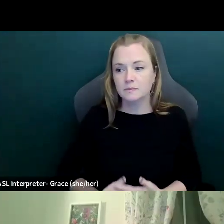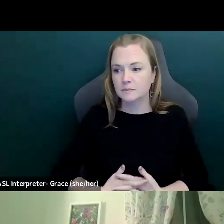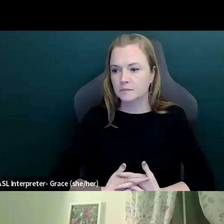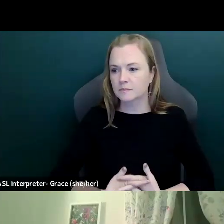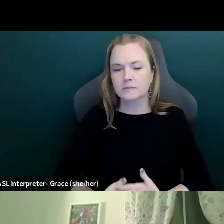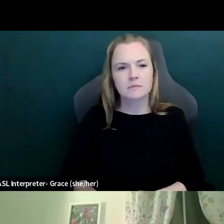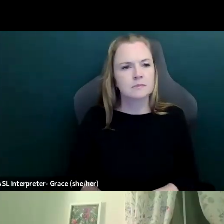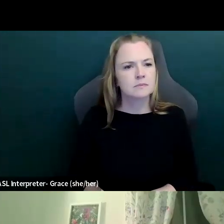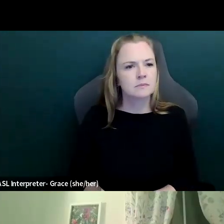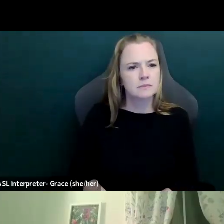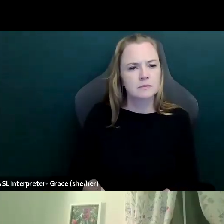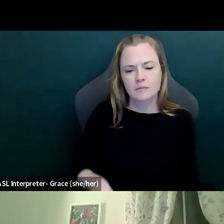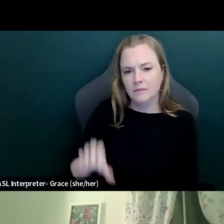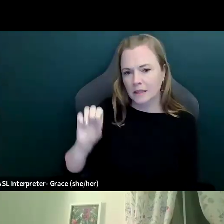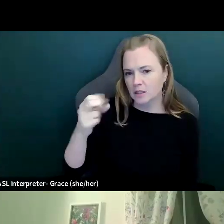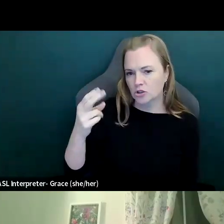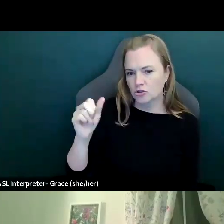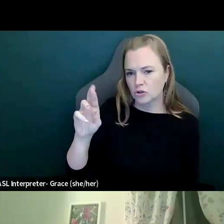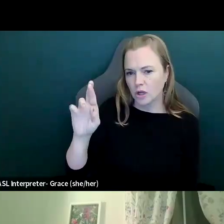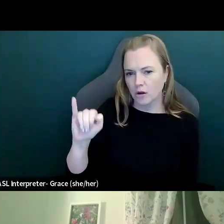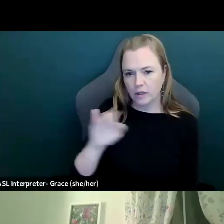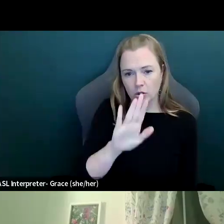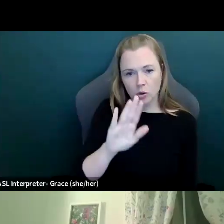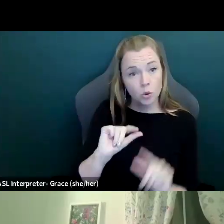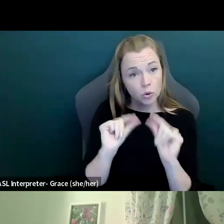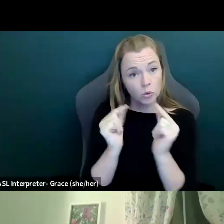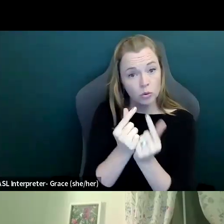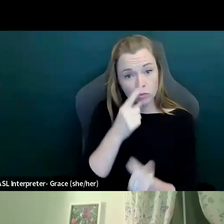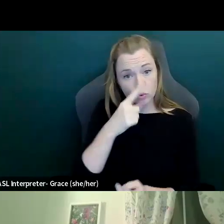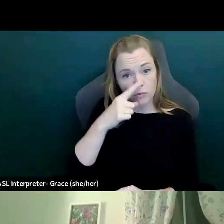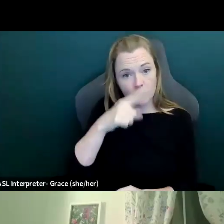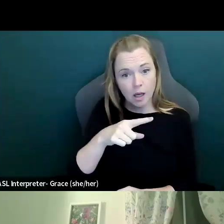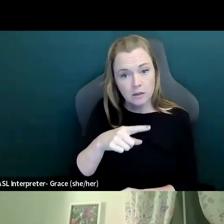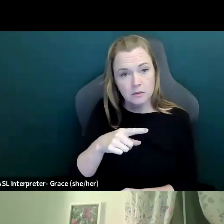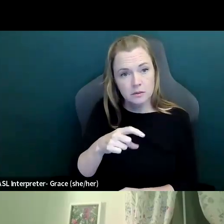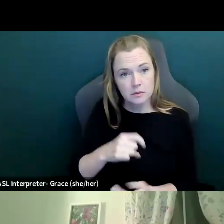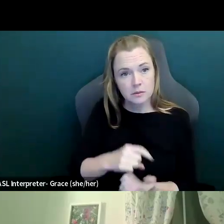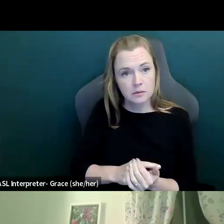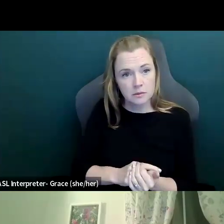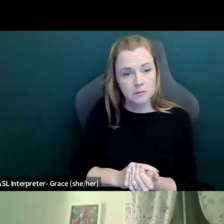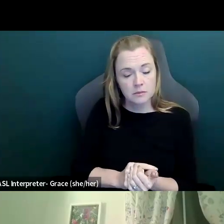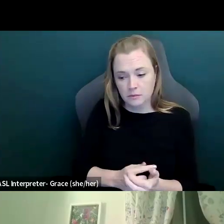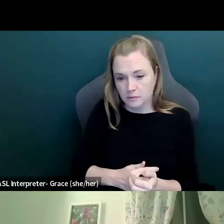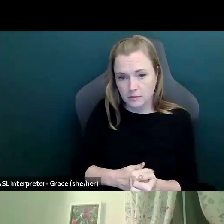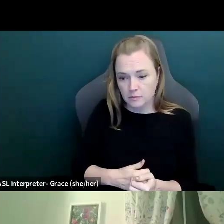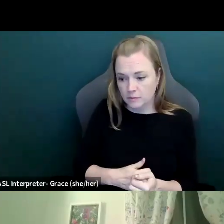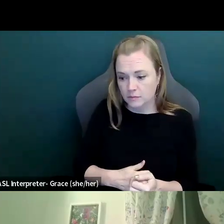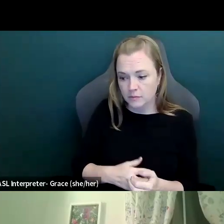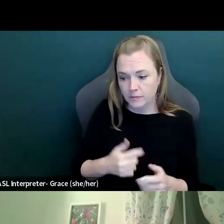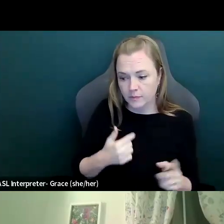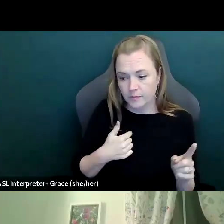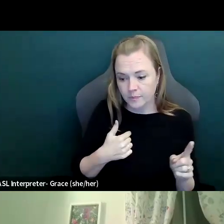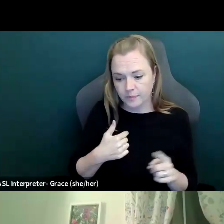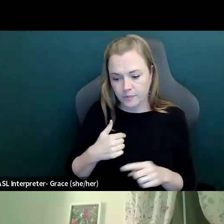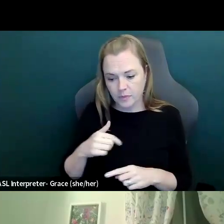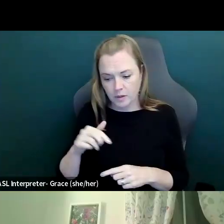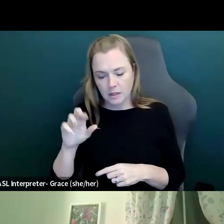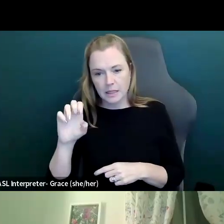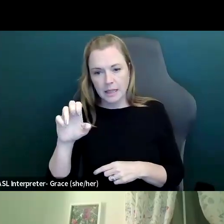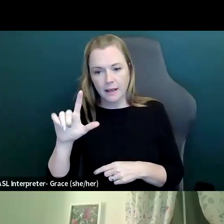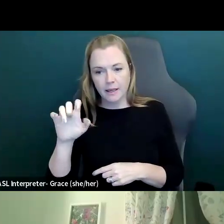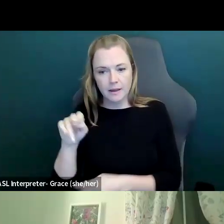Now, Sherry, your group, can you share I can post the maybe in the chat? Facebook pages for